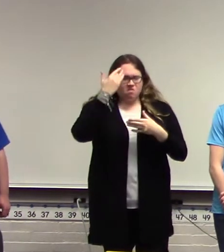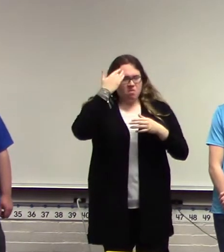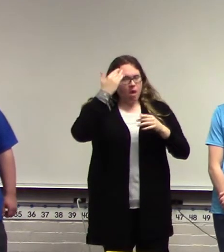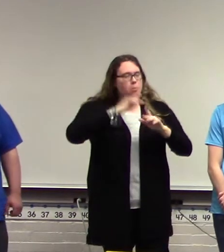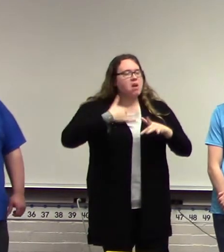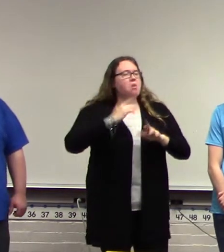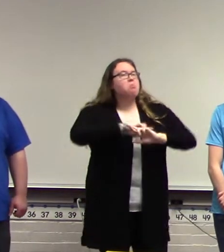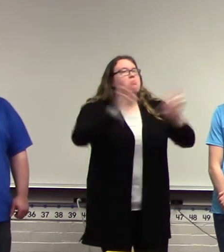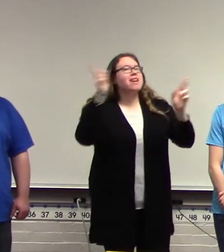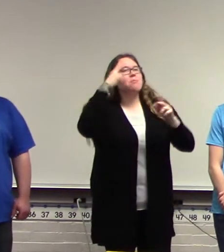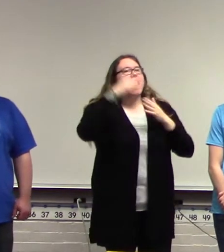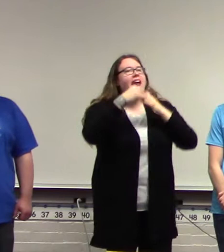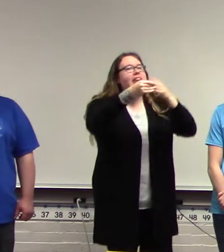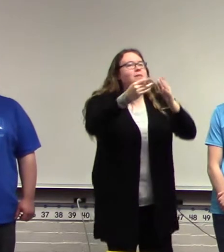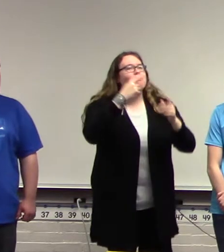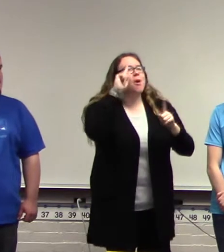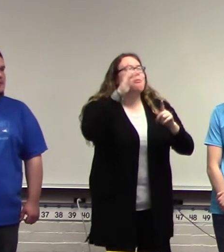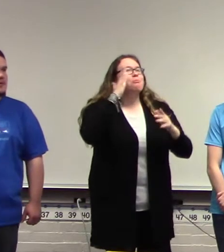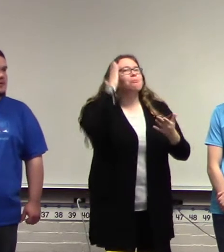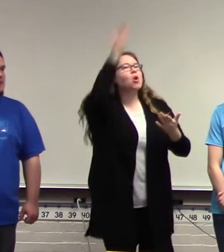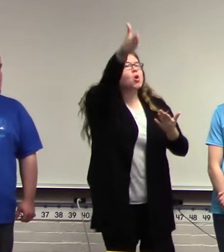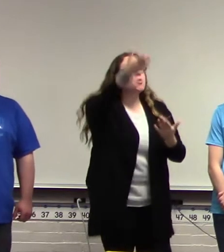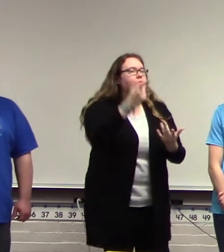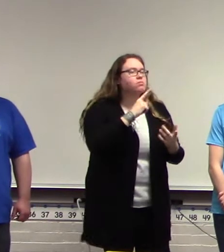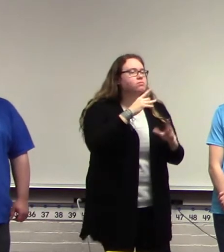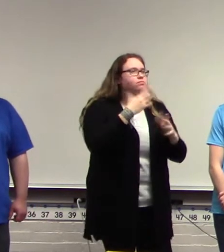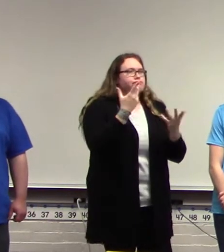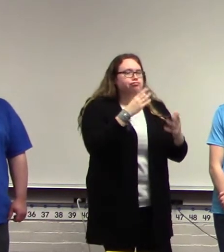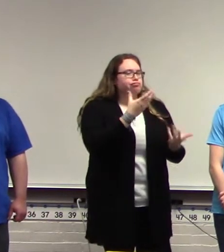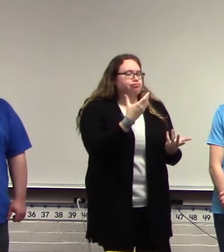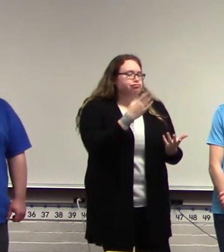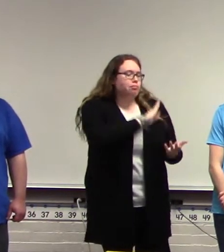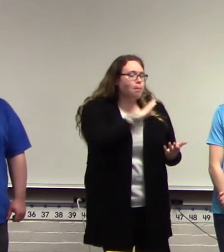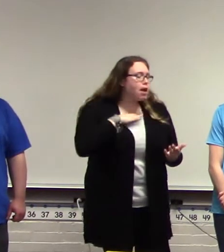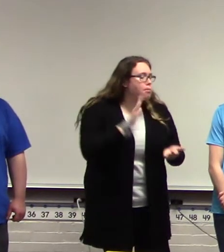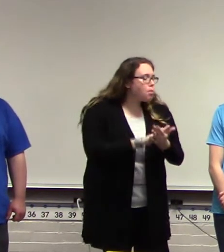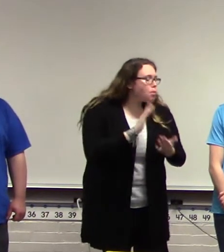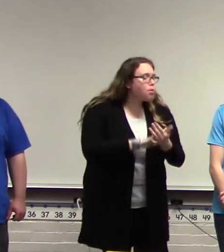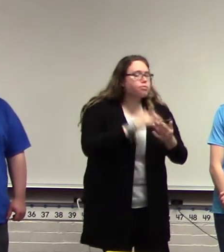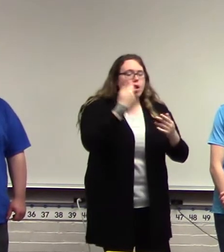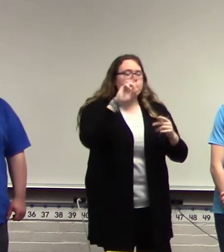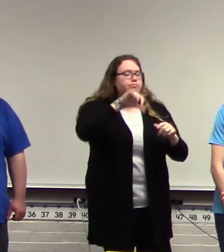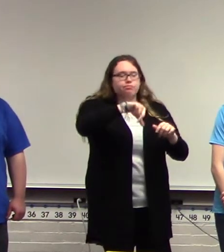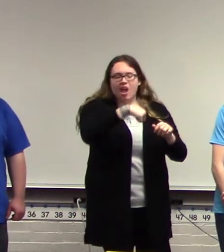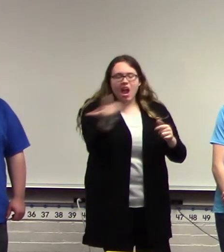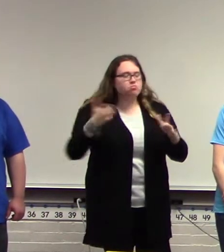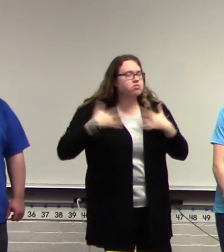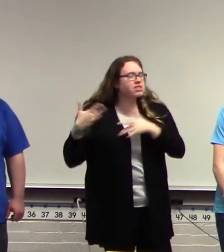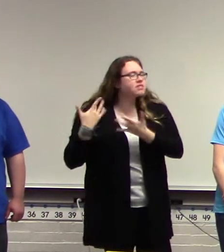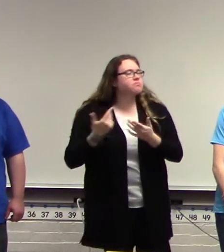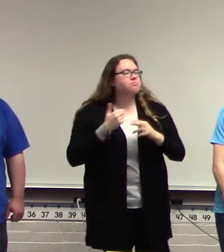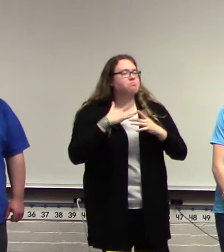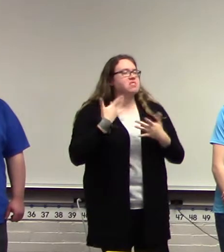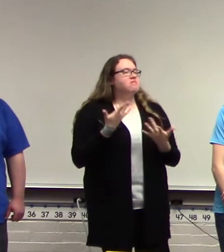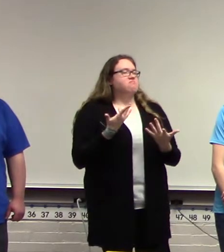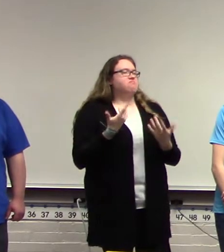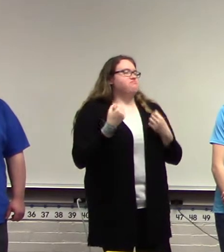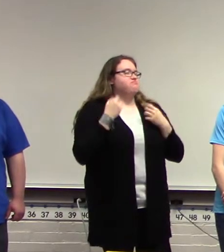I just feel like I'm just more ready to lead for the future now that I can see what that is. So whether it's through school or different